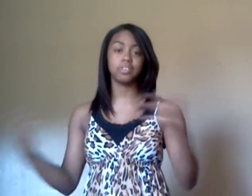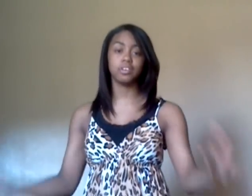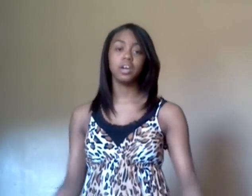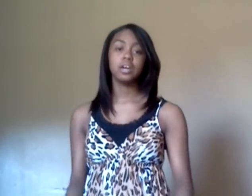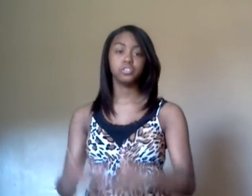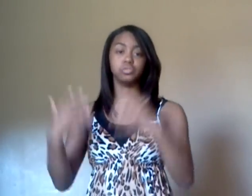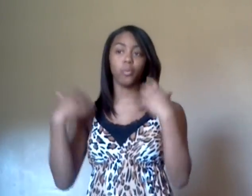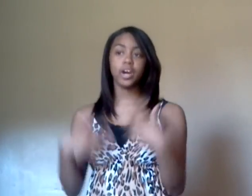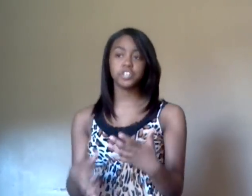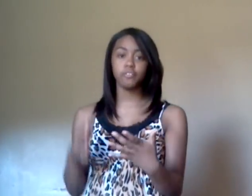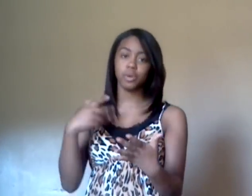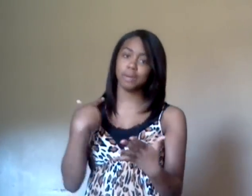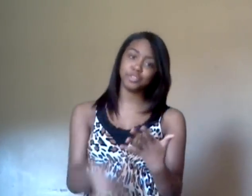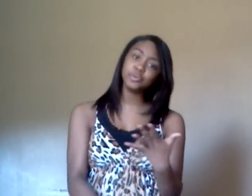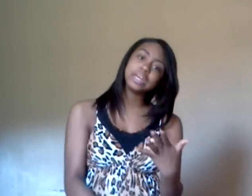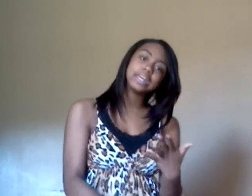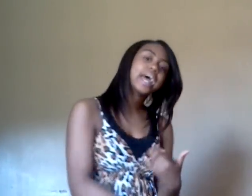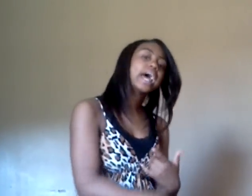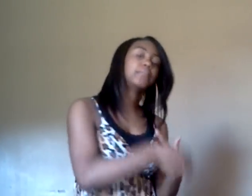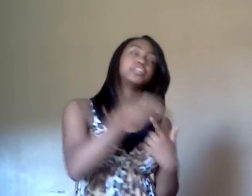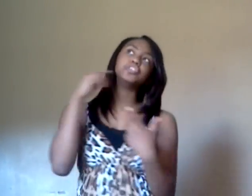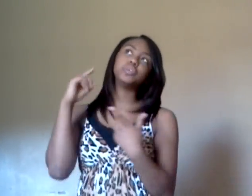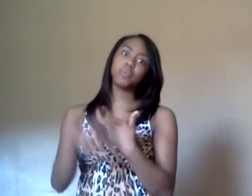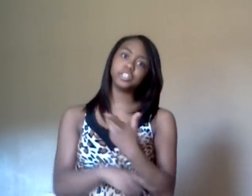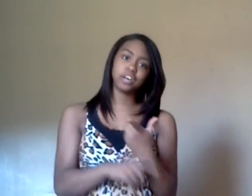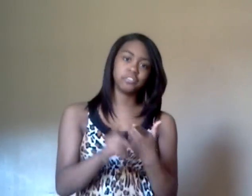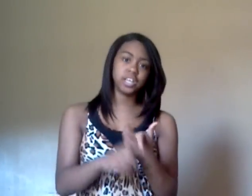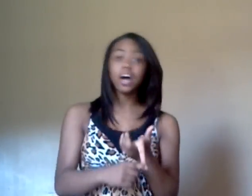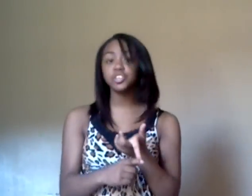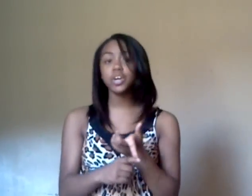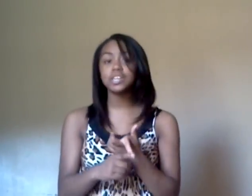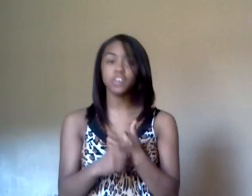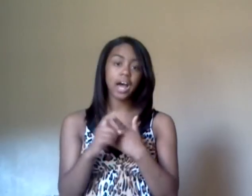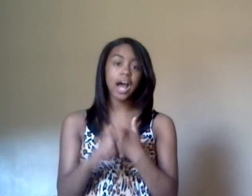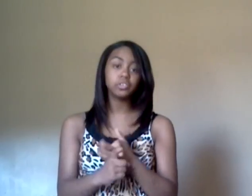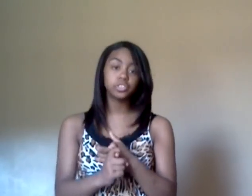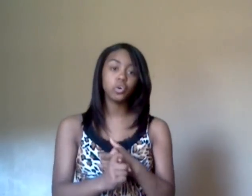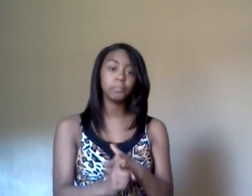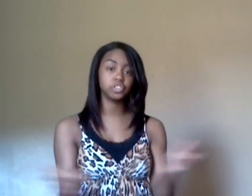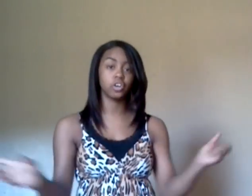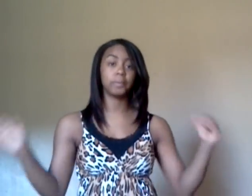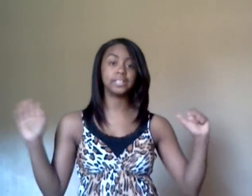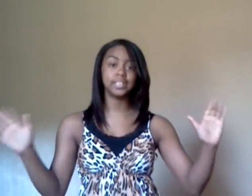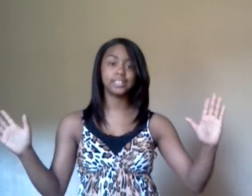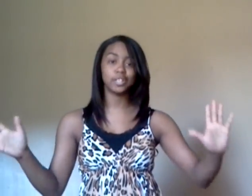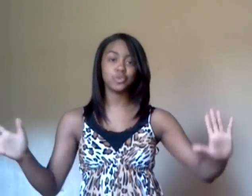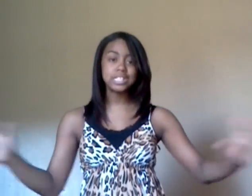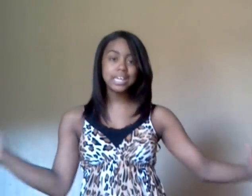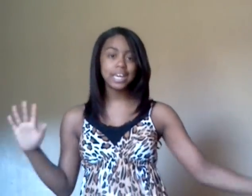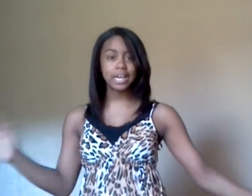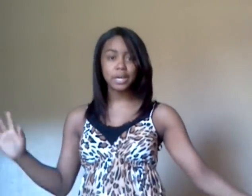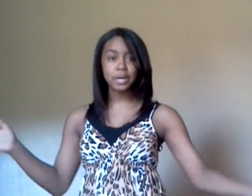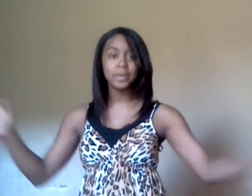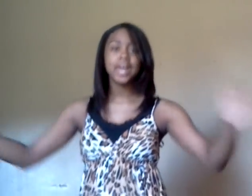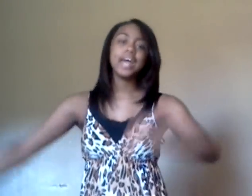there to watch out for what I'm doing. And make sure you keep watching out for DeAndre. He's on the Idol tour. Make sure y'all buy tickets and go see him. And